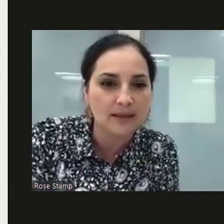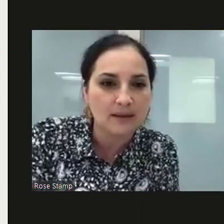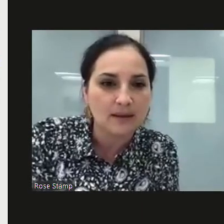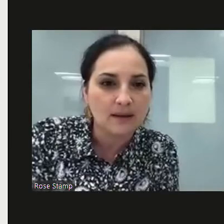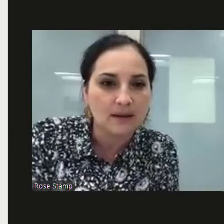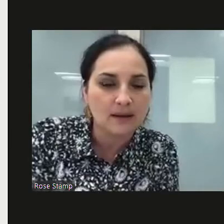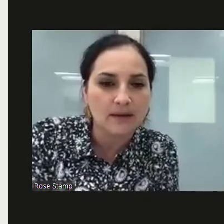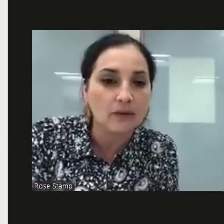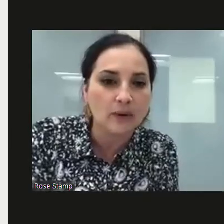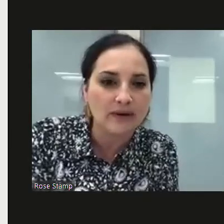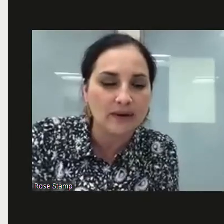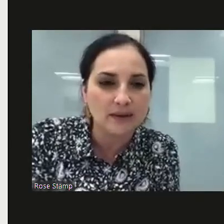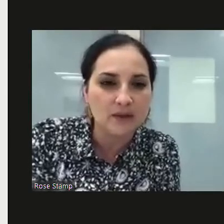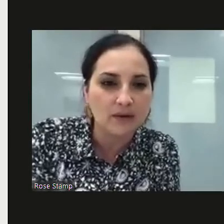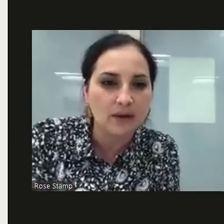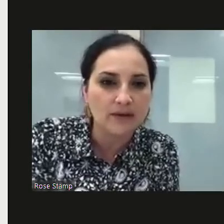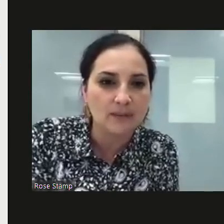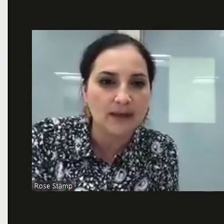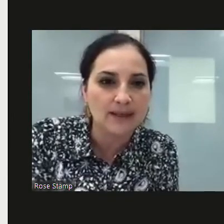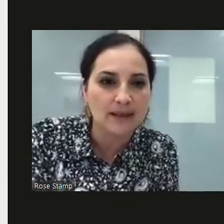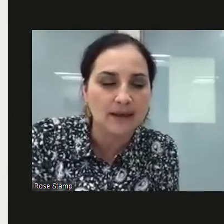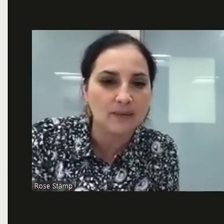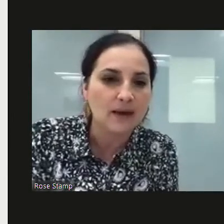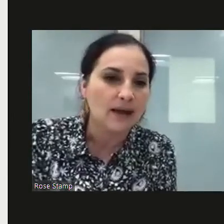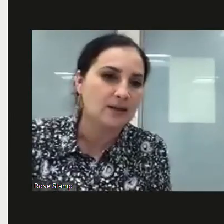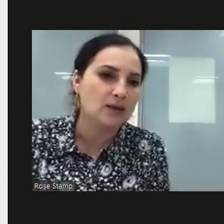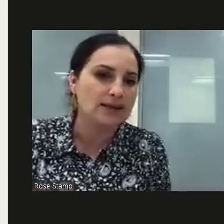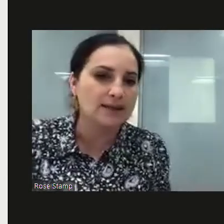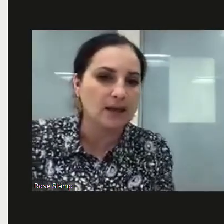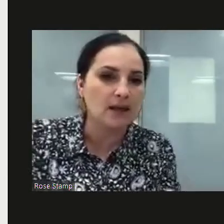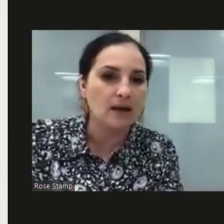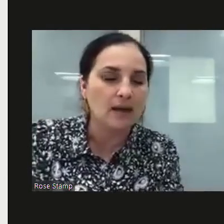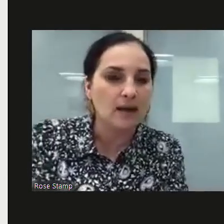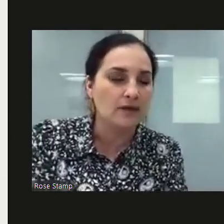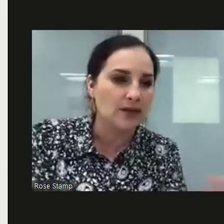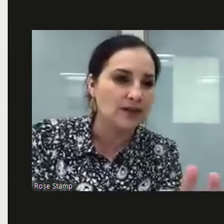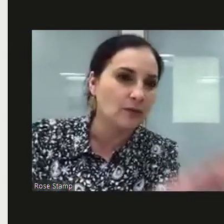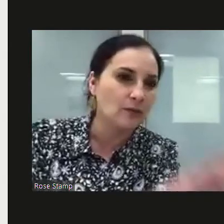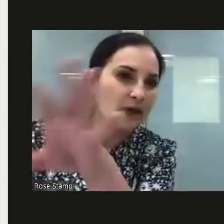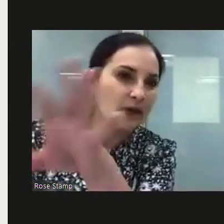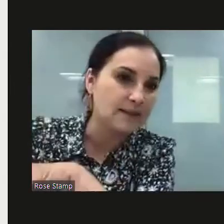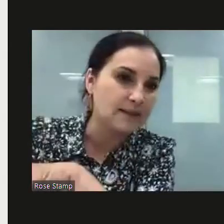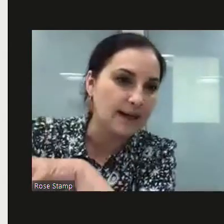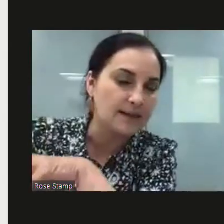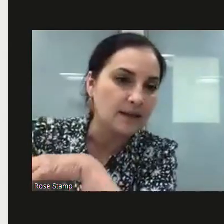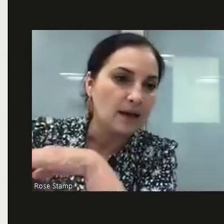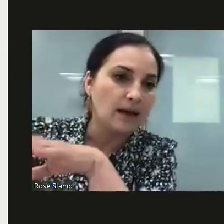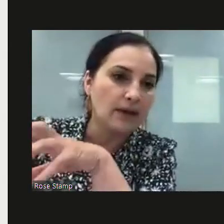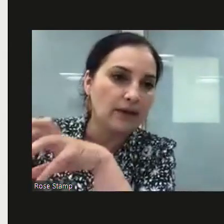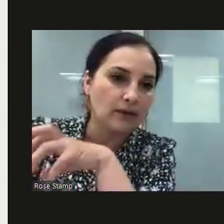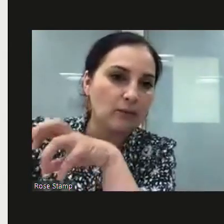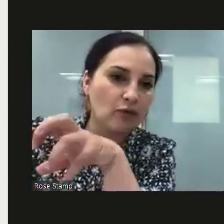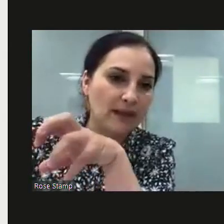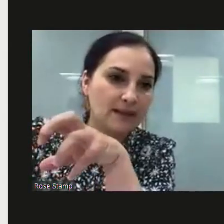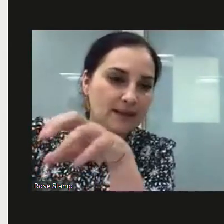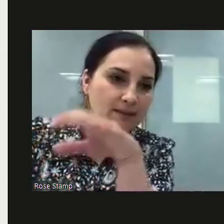pass, the three variants, I'm sorry, of time pass. As you can see, just from looking at the slide, the